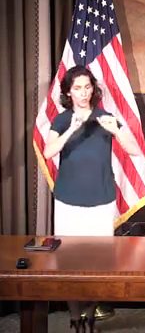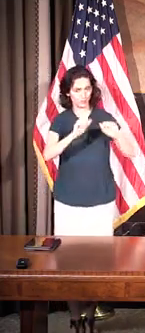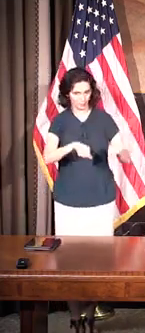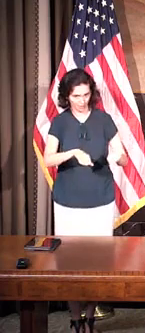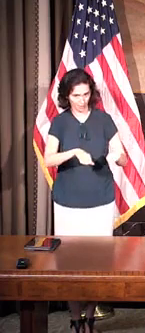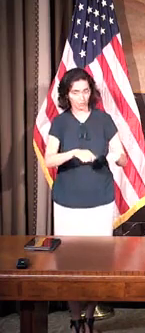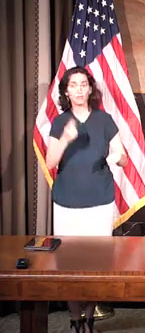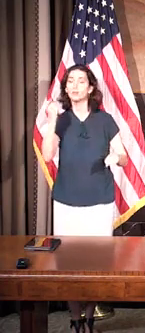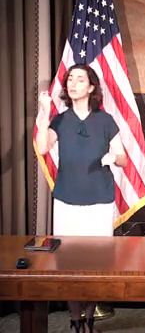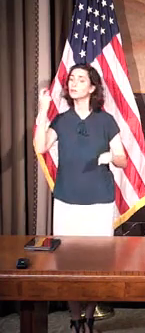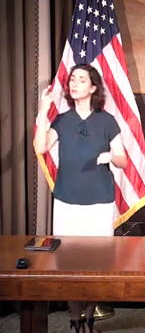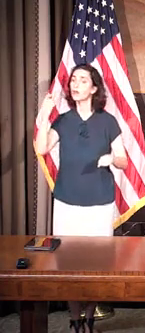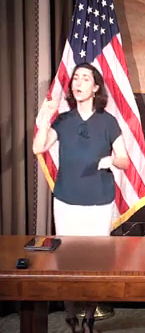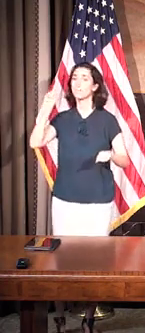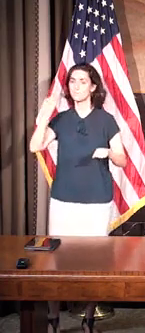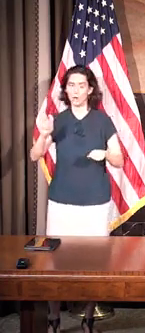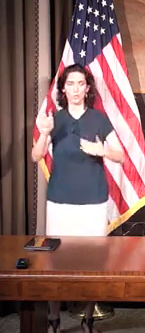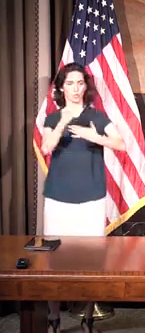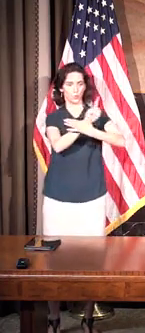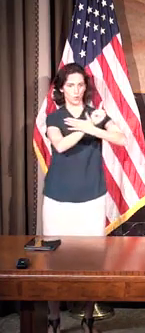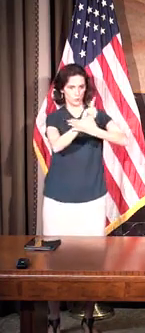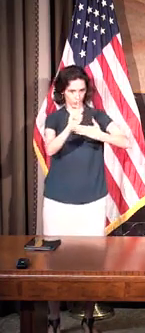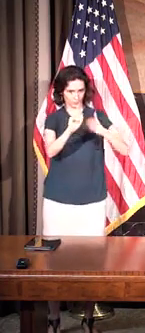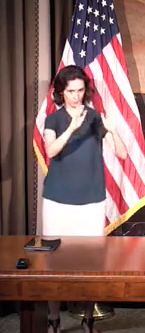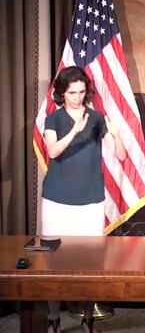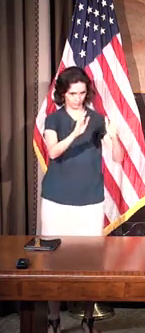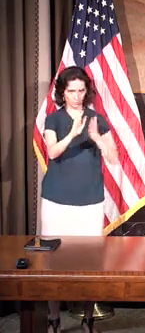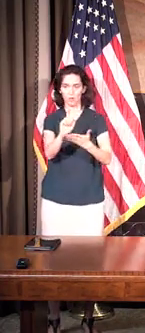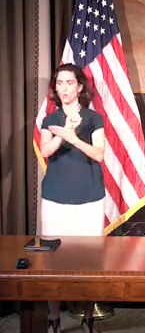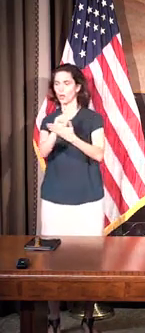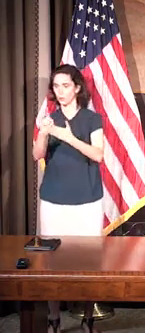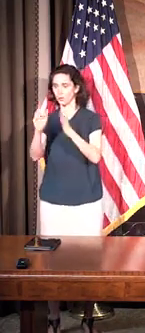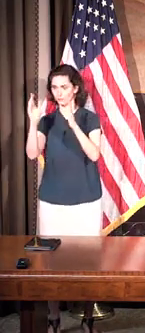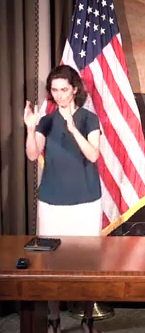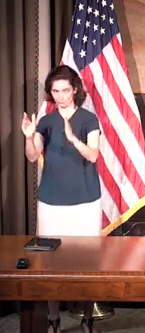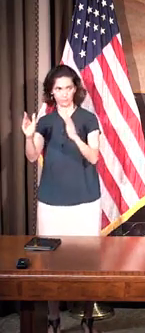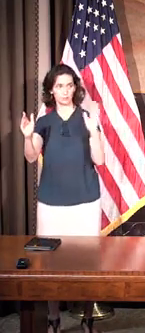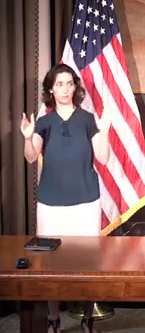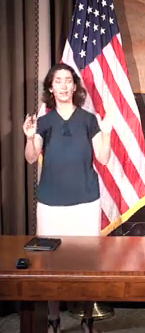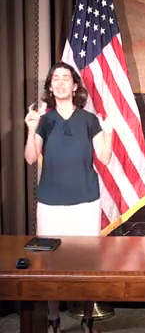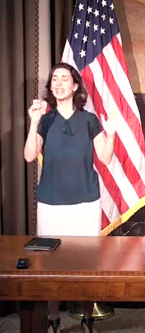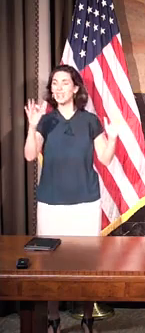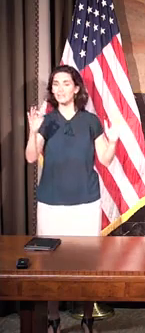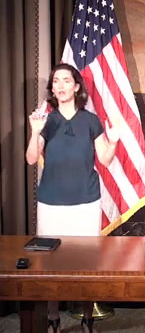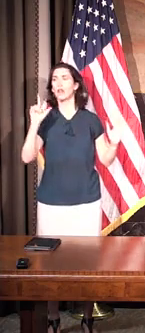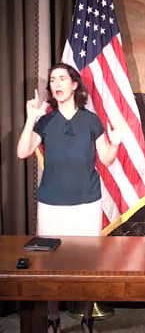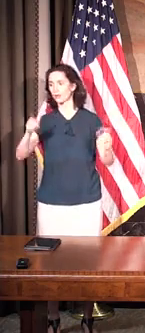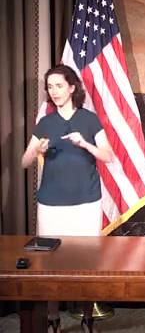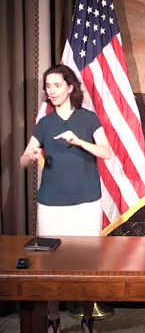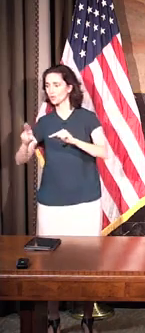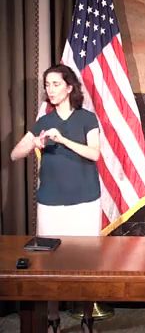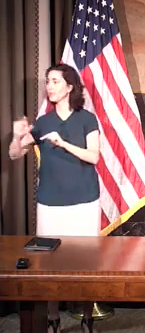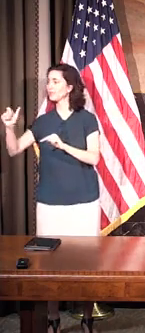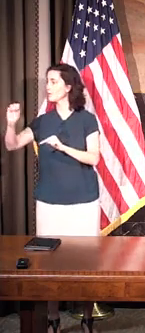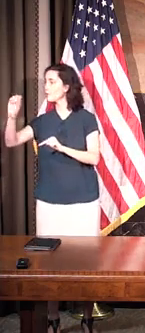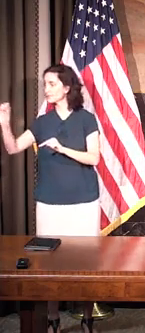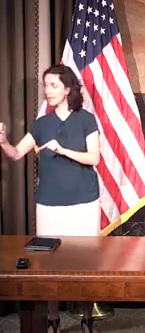2 consecutive one-week periods of 10%, again, as identified by LDH. And we would hope that that never